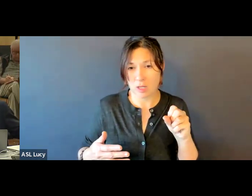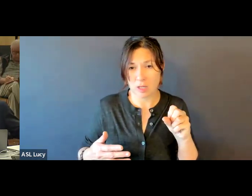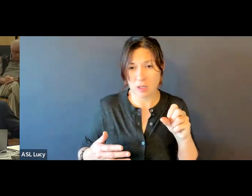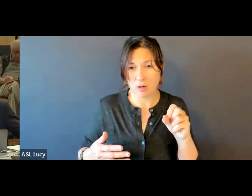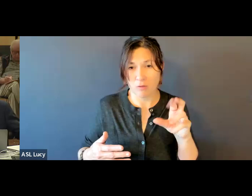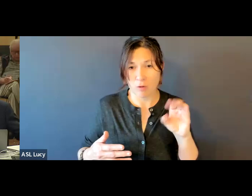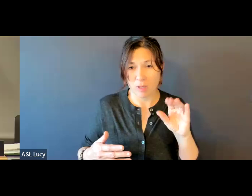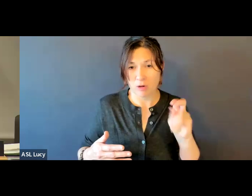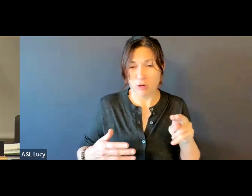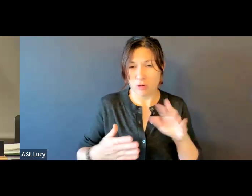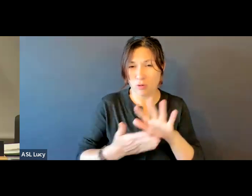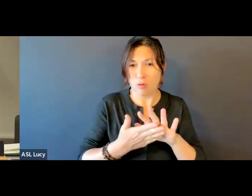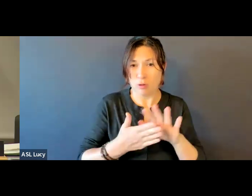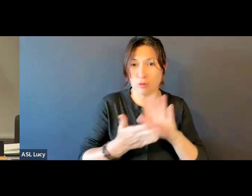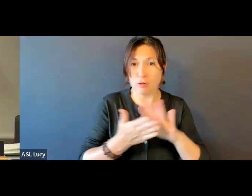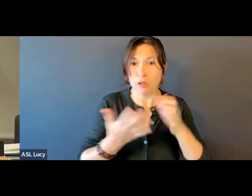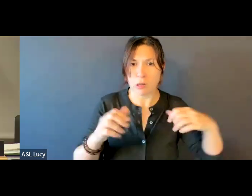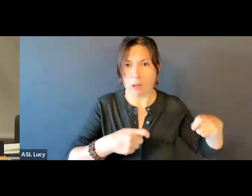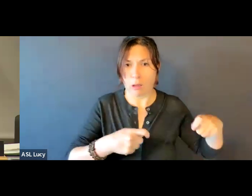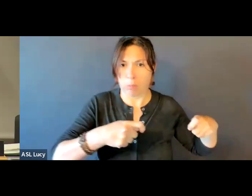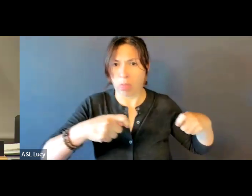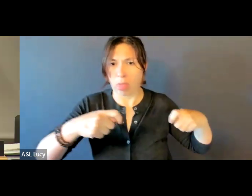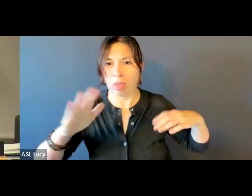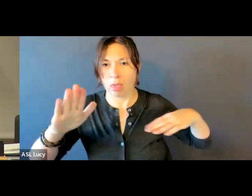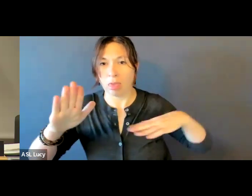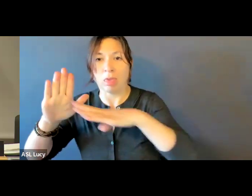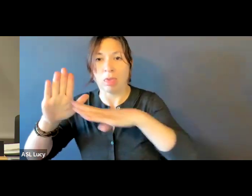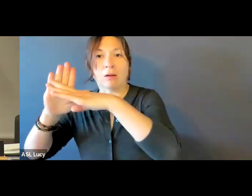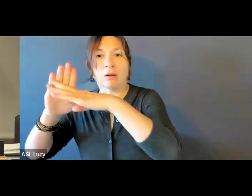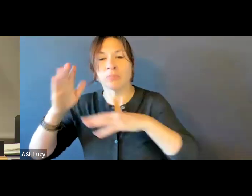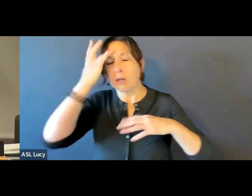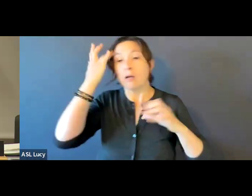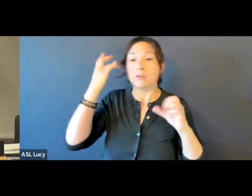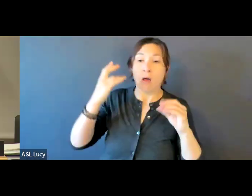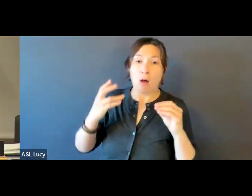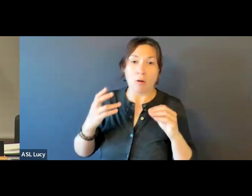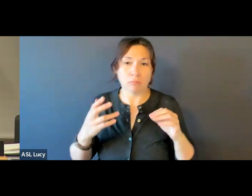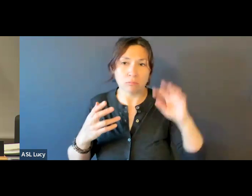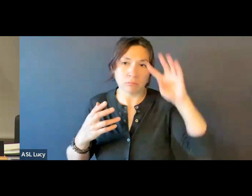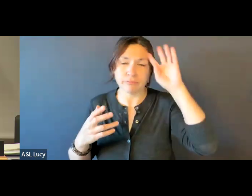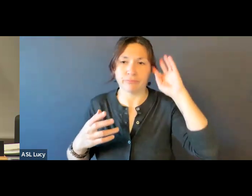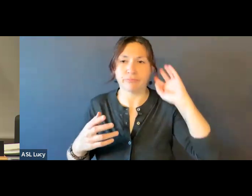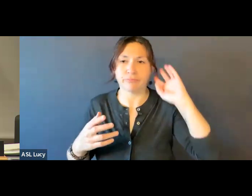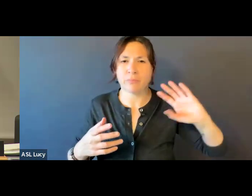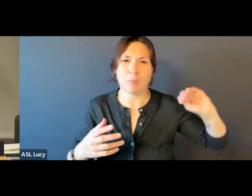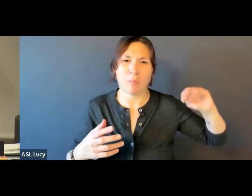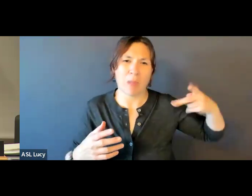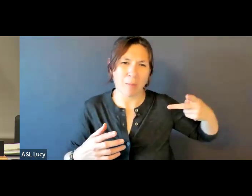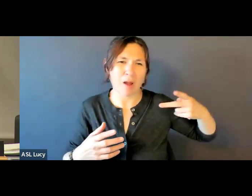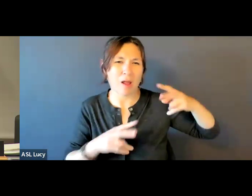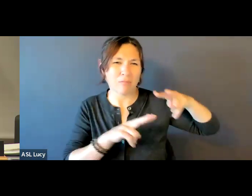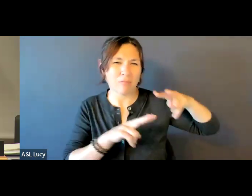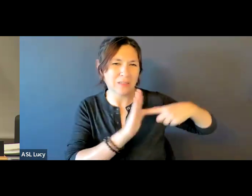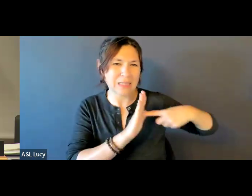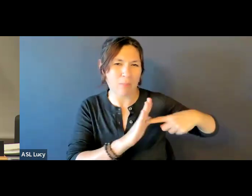'cause you forward to talked- trying to do that. Okay, because you talked about Madison Park and the conversation with families. And part of the conversation with families,